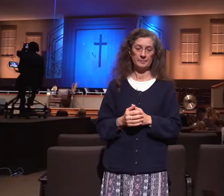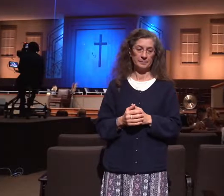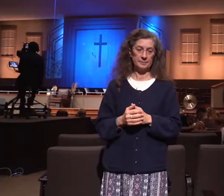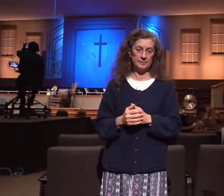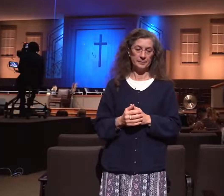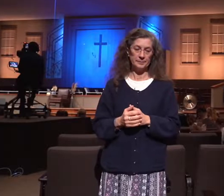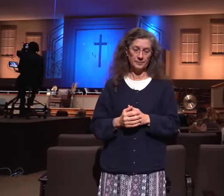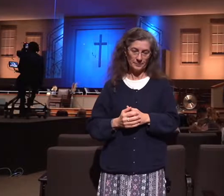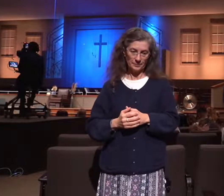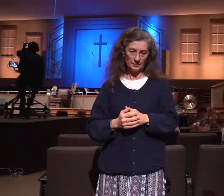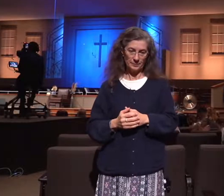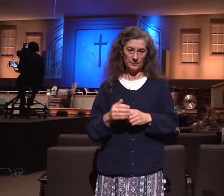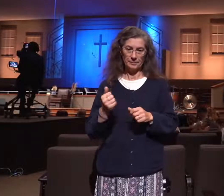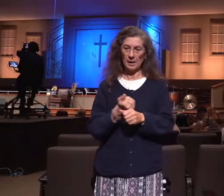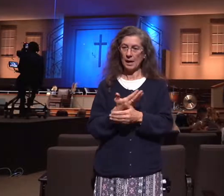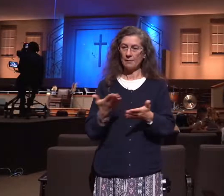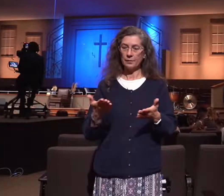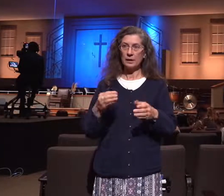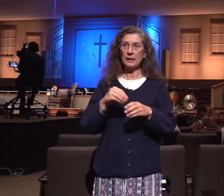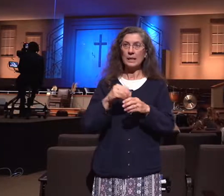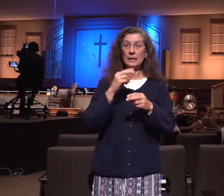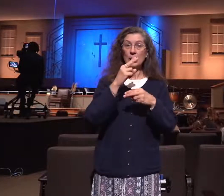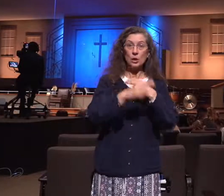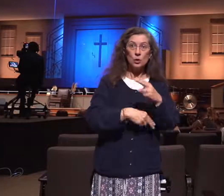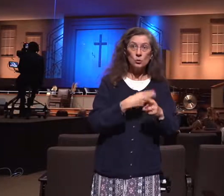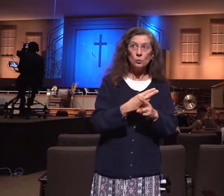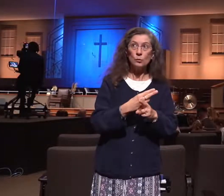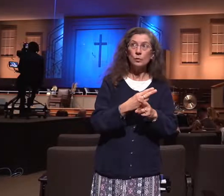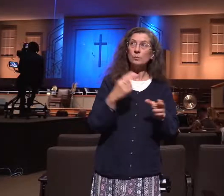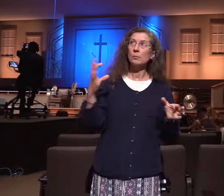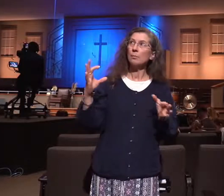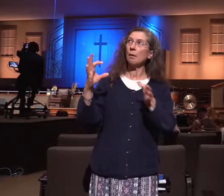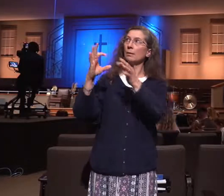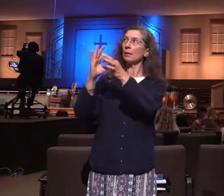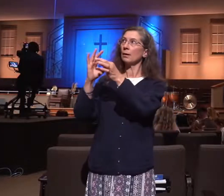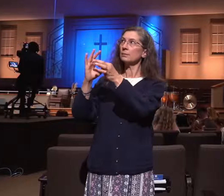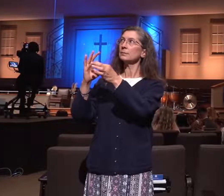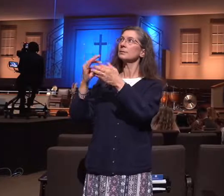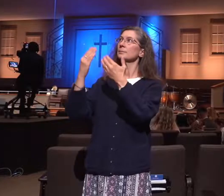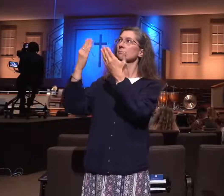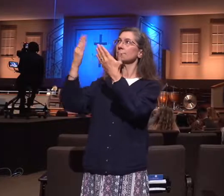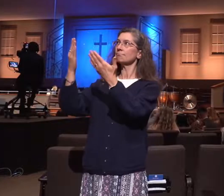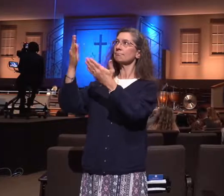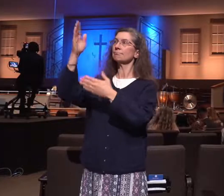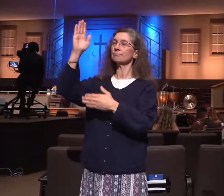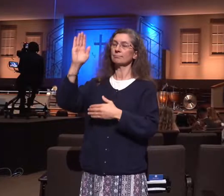Everything in the universe belongs to God.